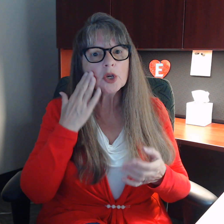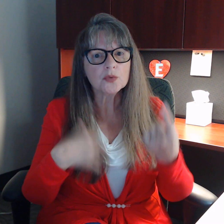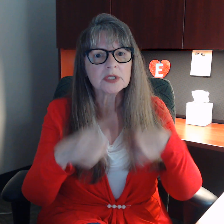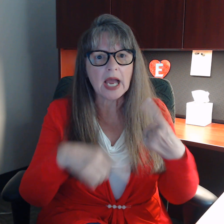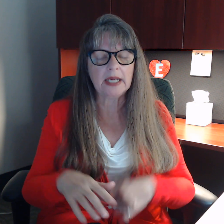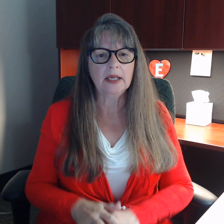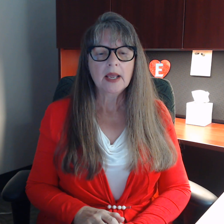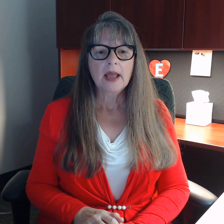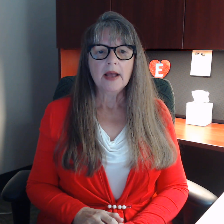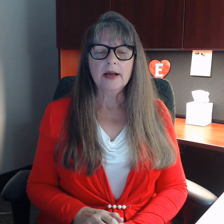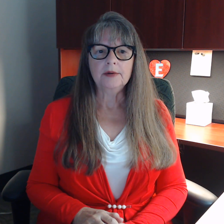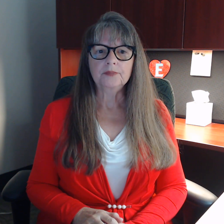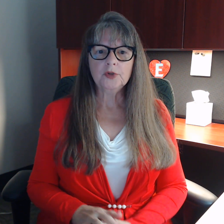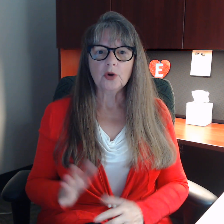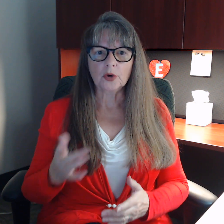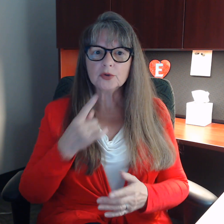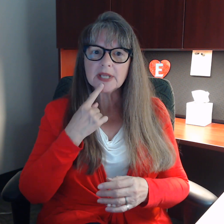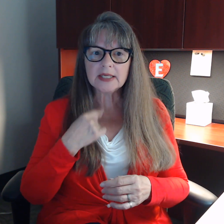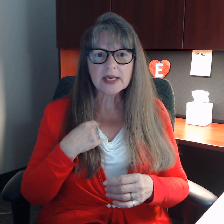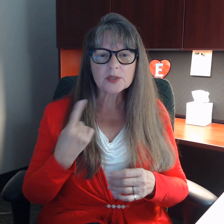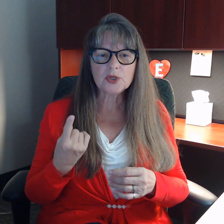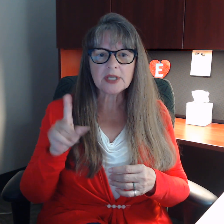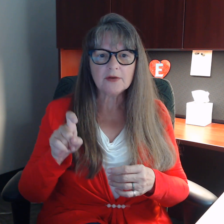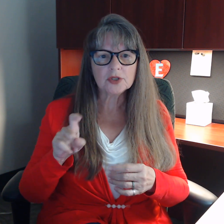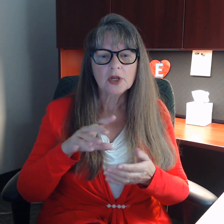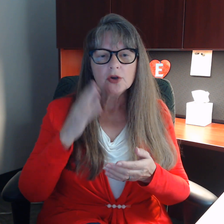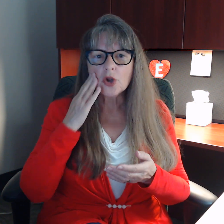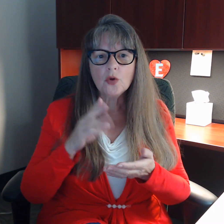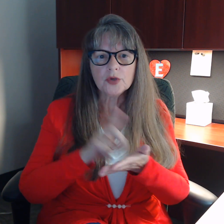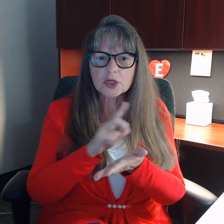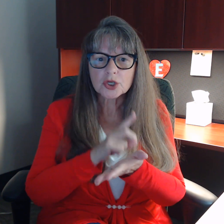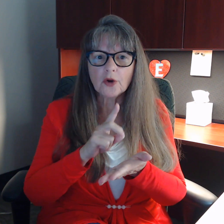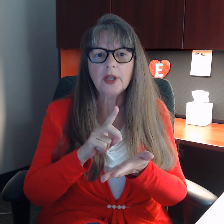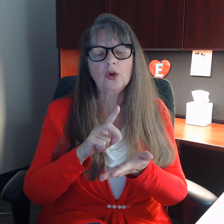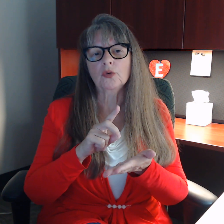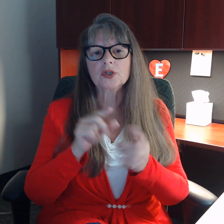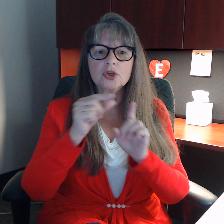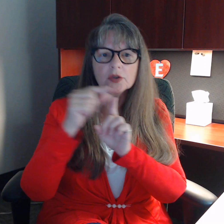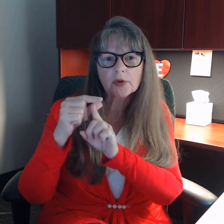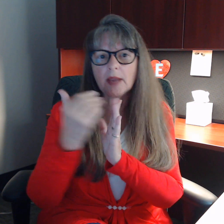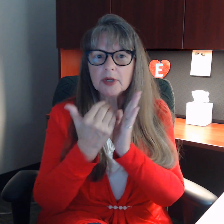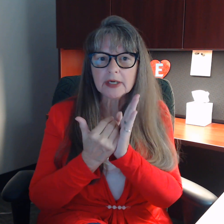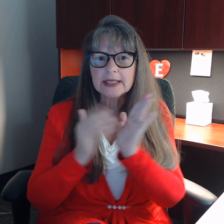know the sign. Are you telling us we just have to know the dictionary, or this is just a vocabulary